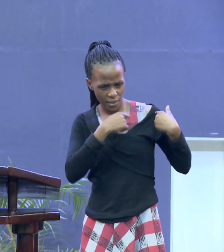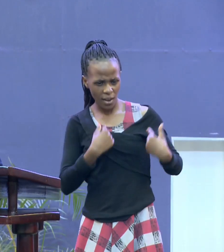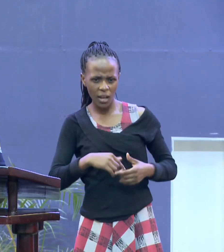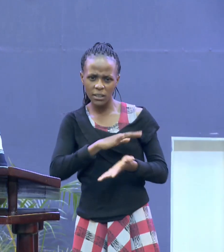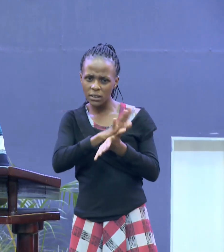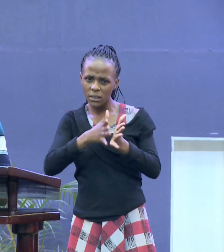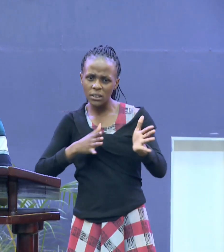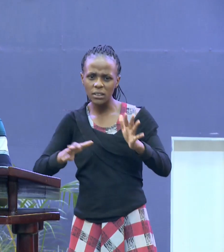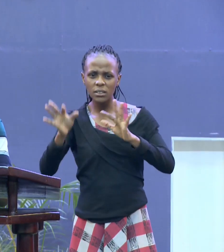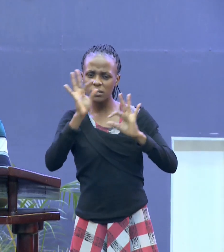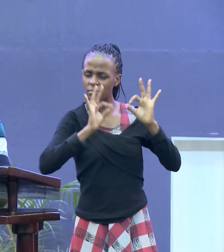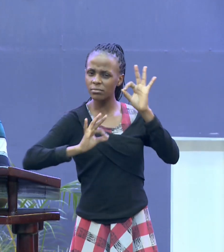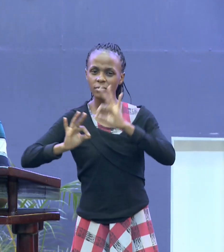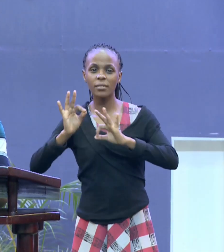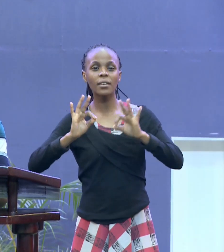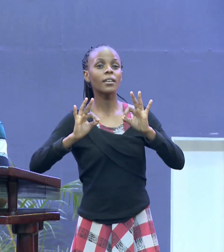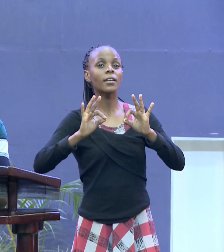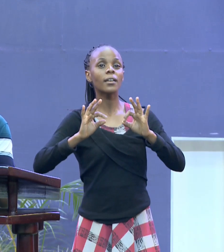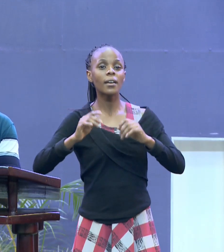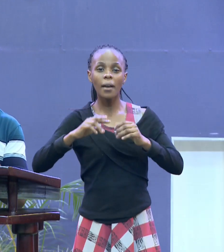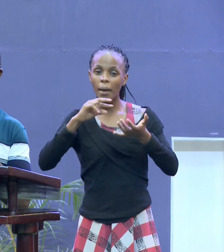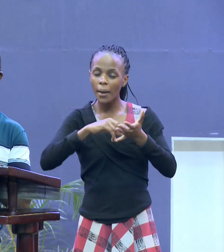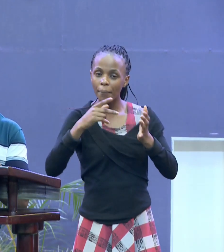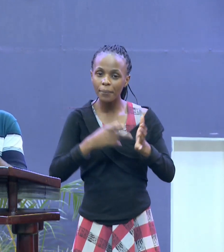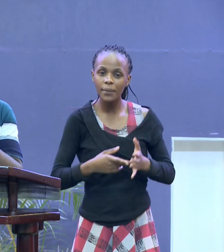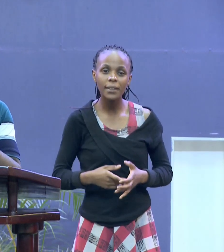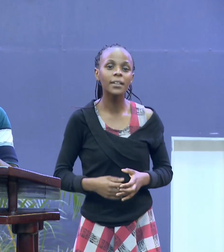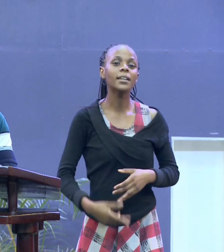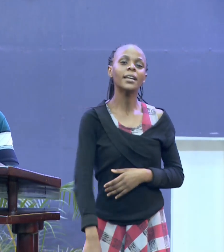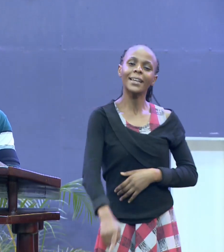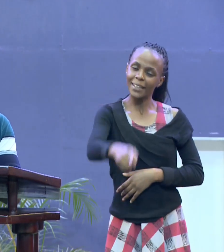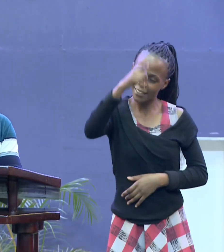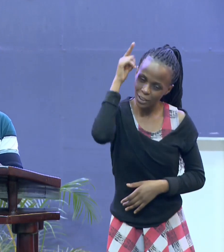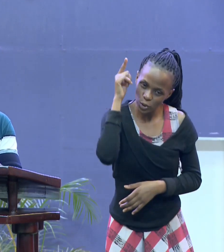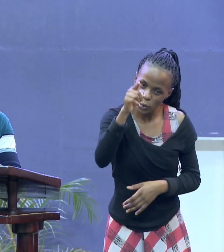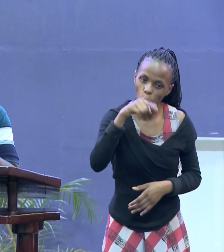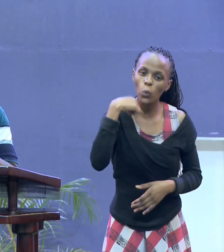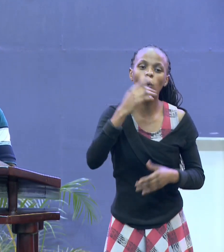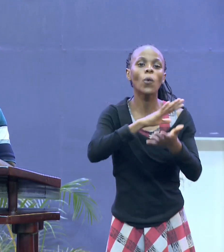the moment the heart is clean, that you,